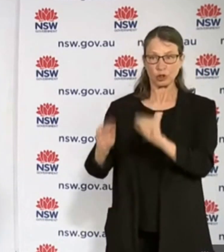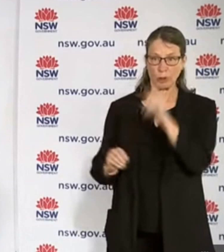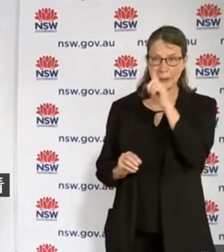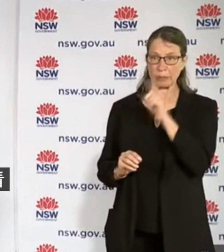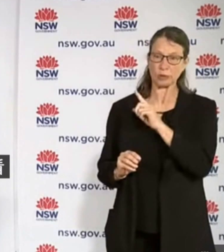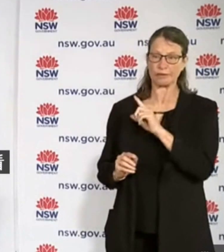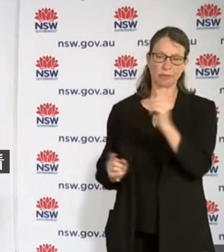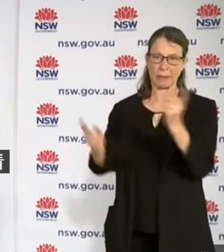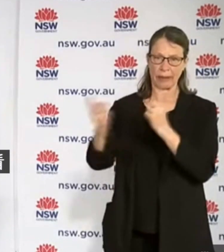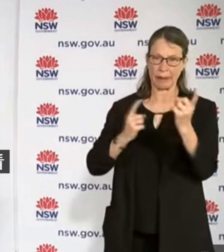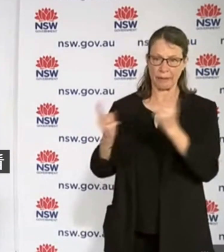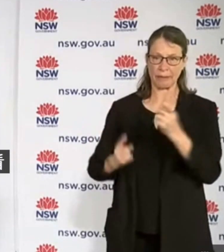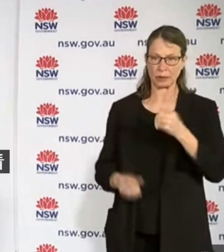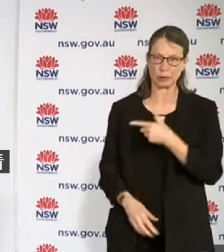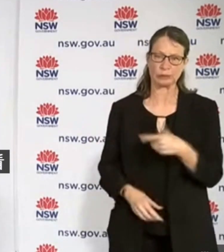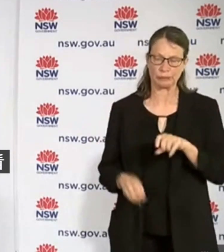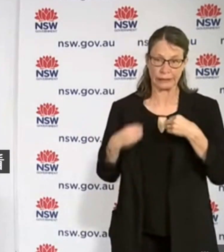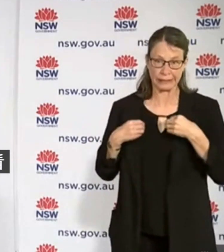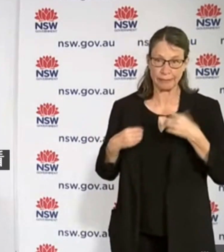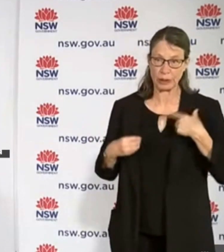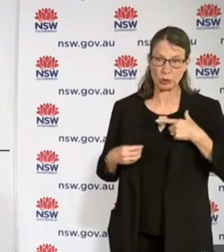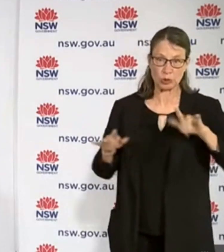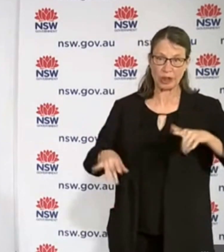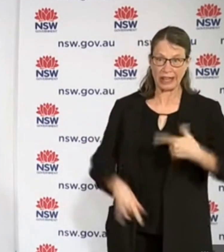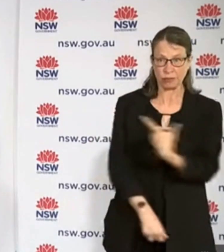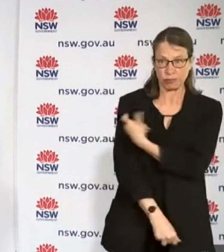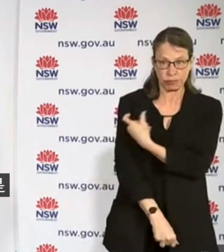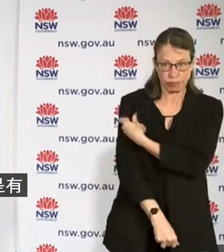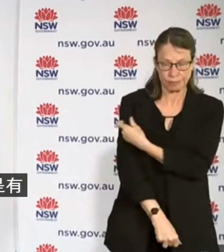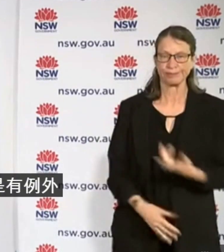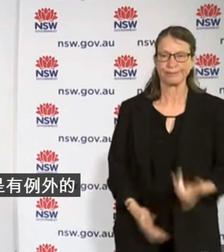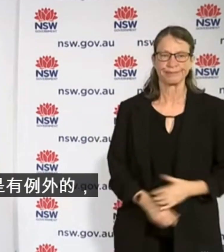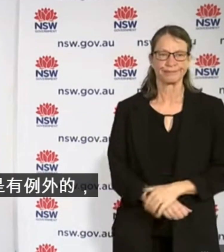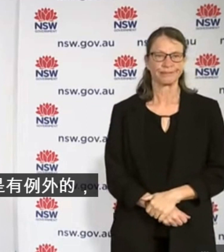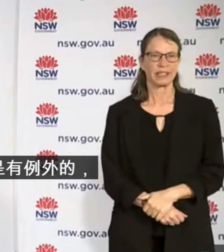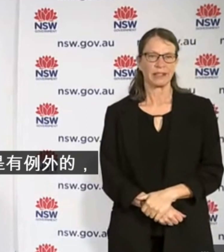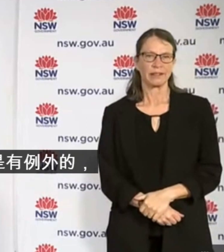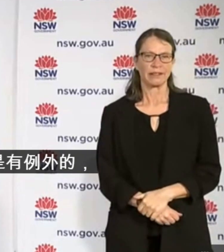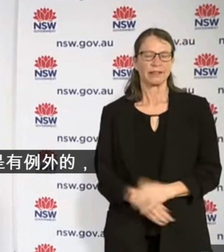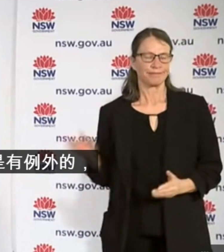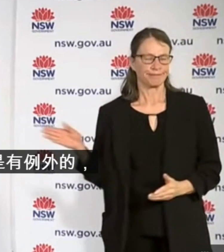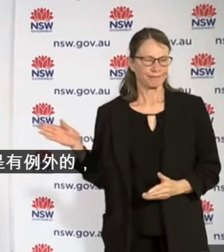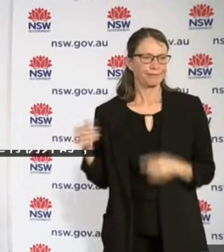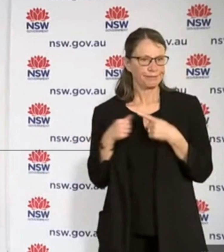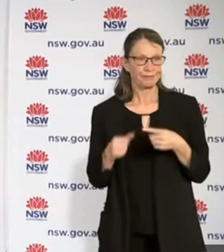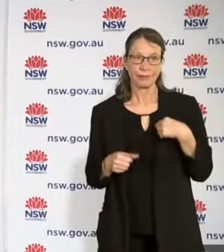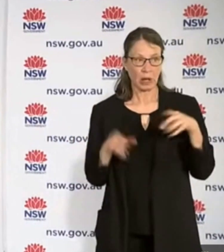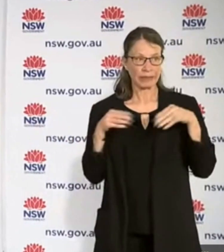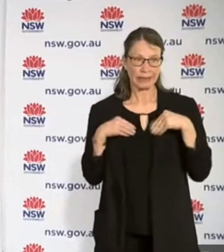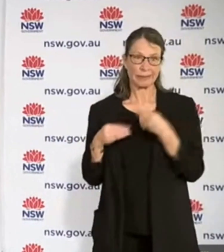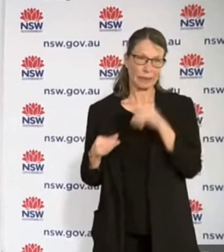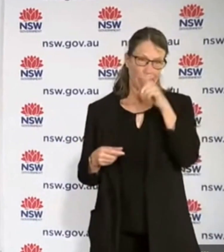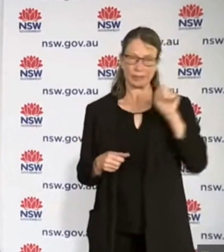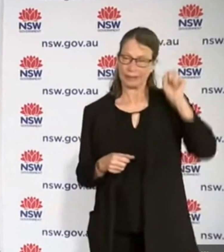Look, there are always exceptions to people who have very strong views on things, and I accept that. But when we